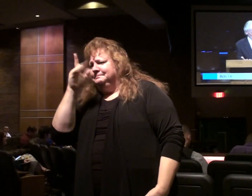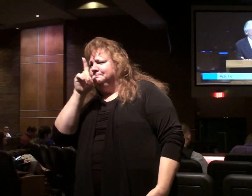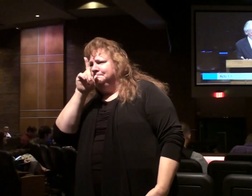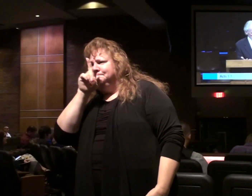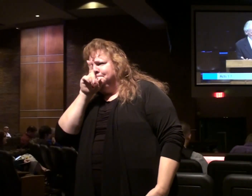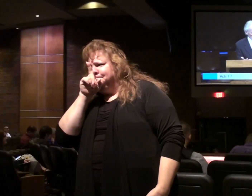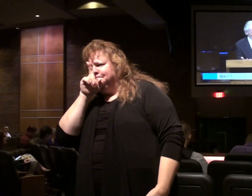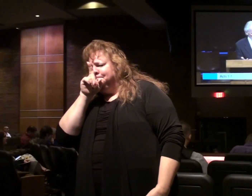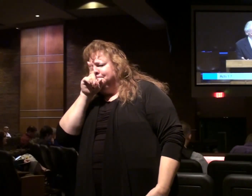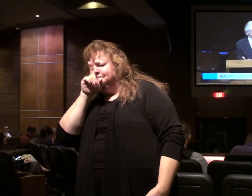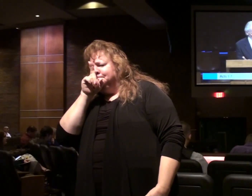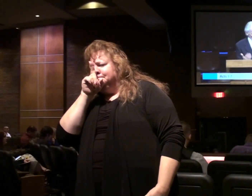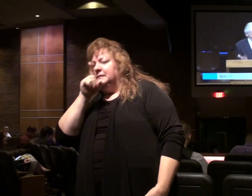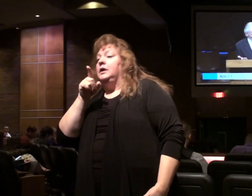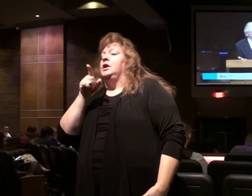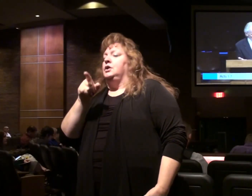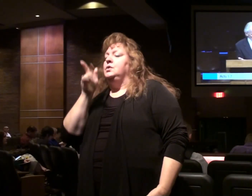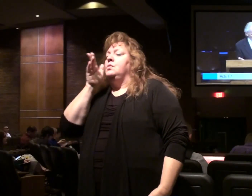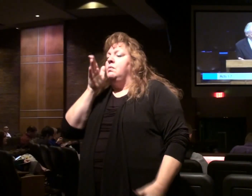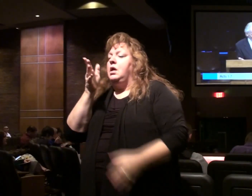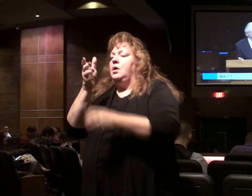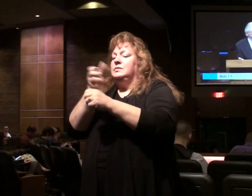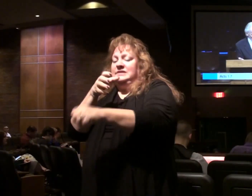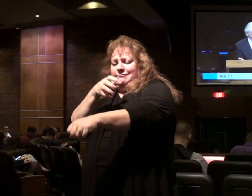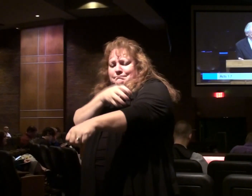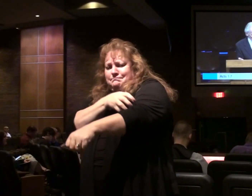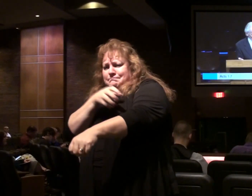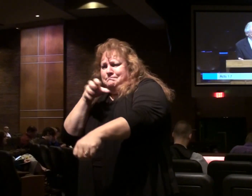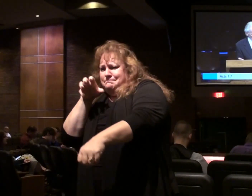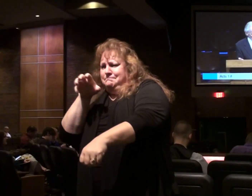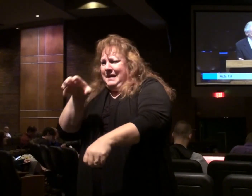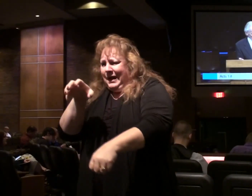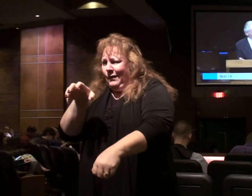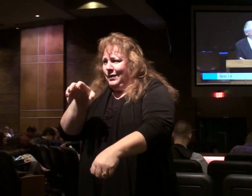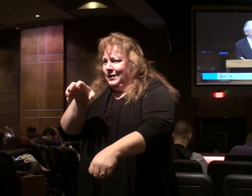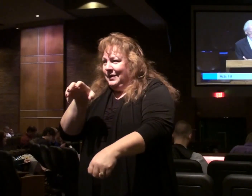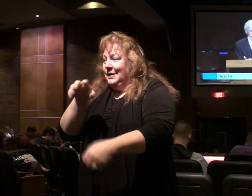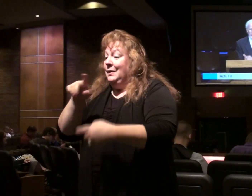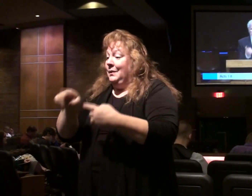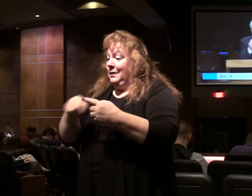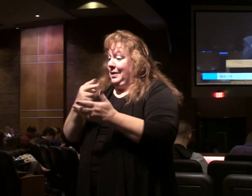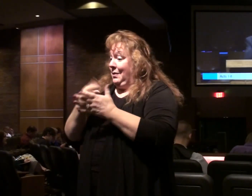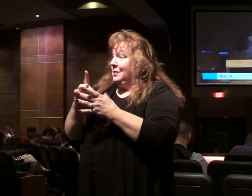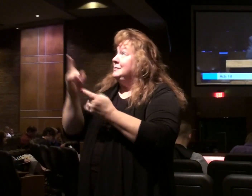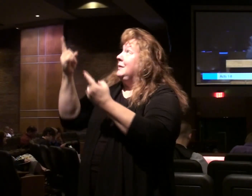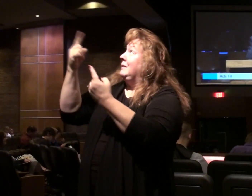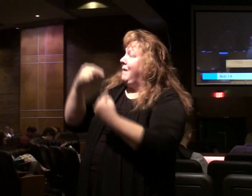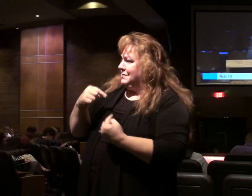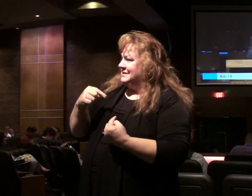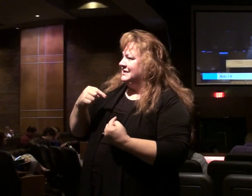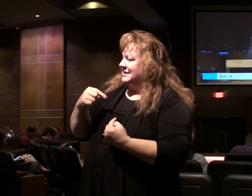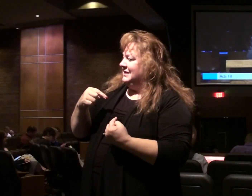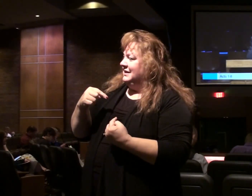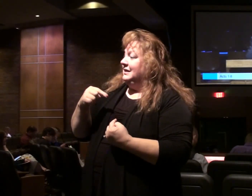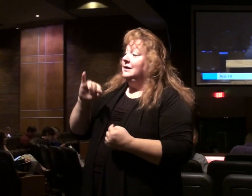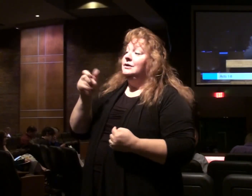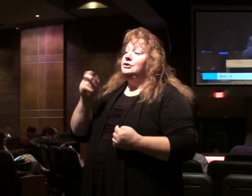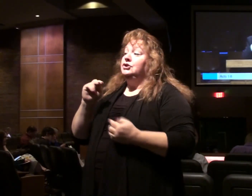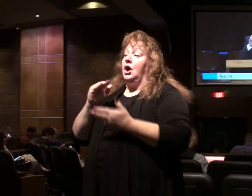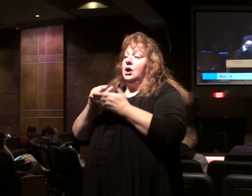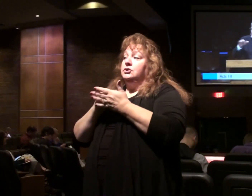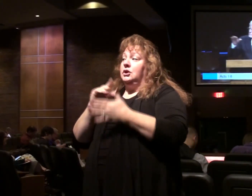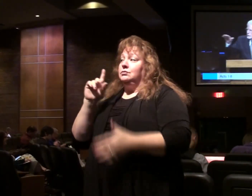when. But you will receive power when the Holy Spirit has come upon you. Remember back in John chapter 20, he